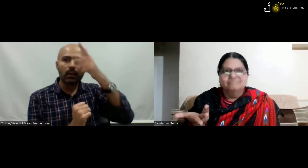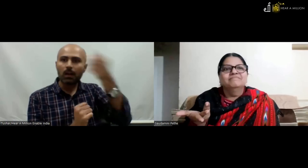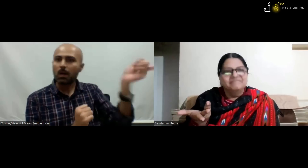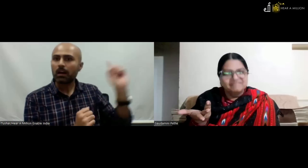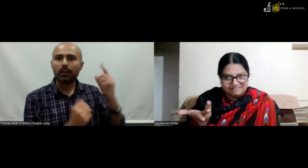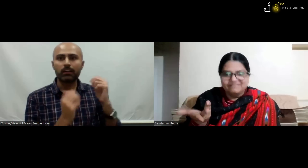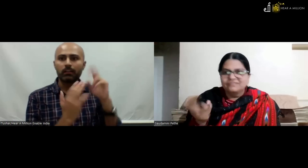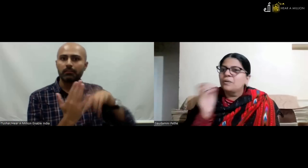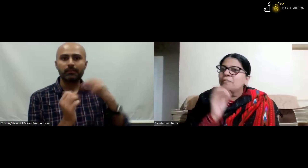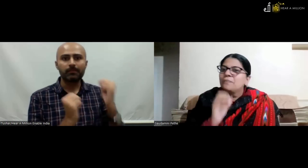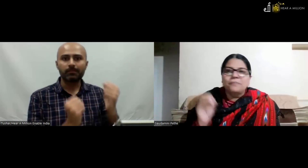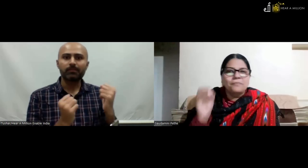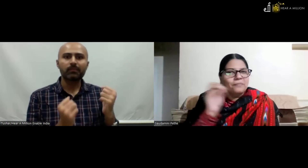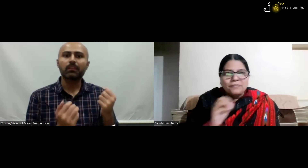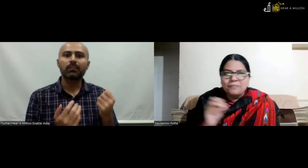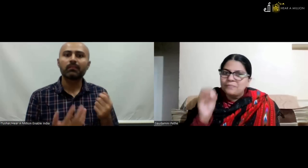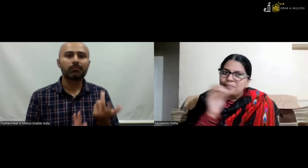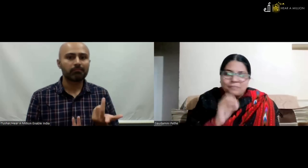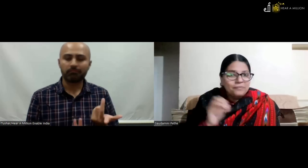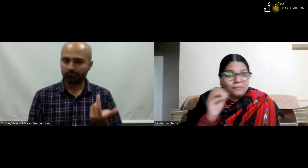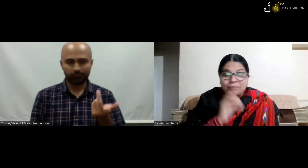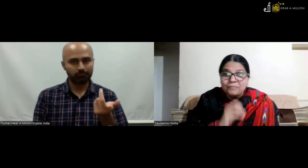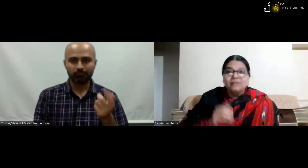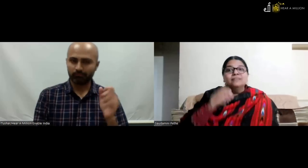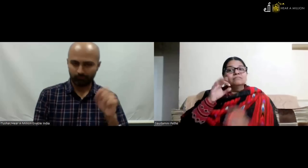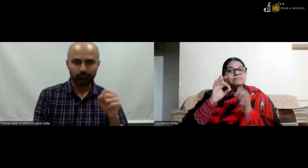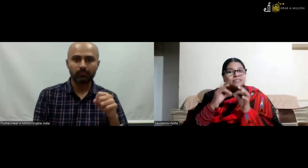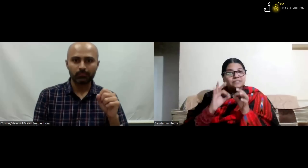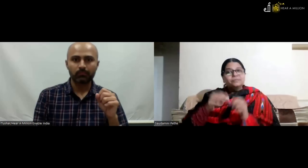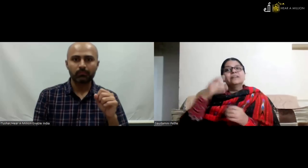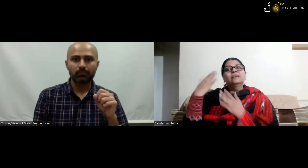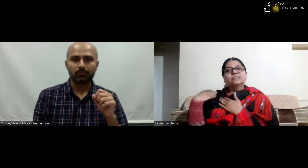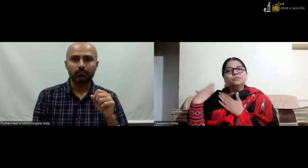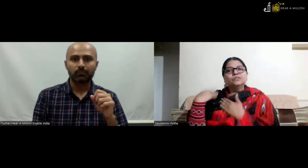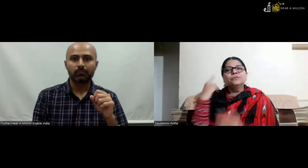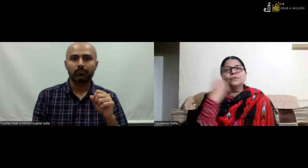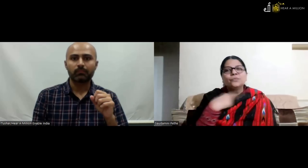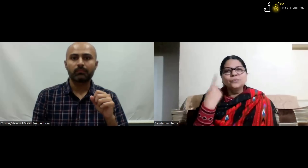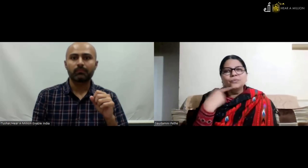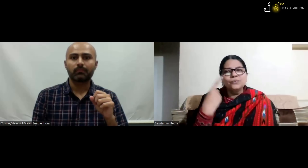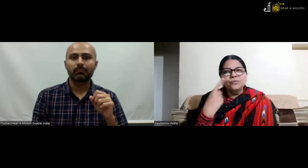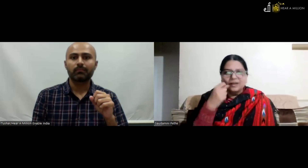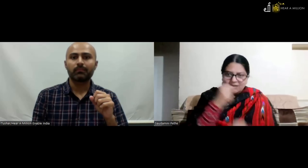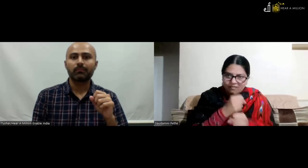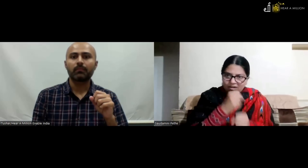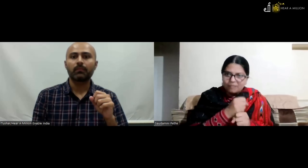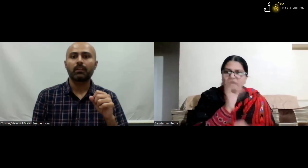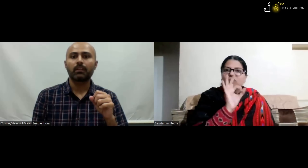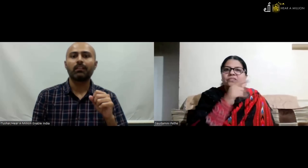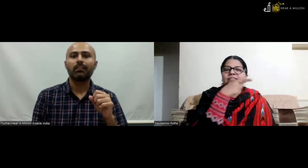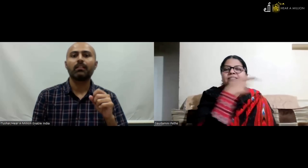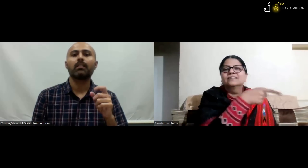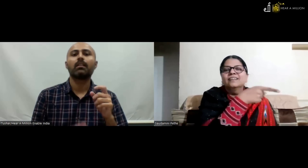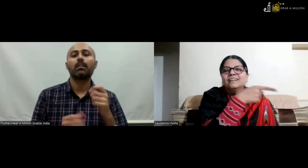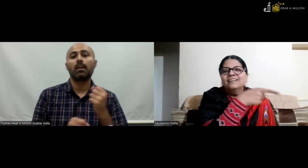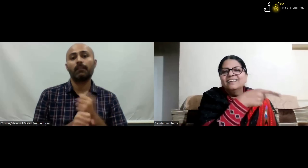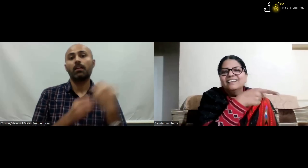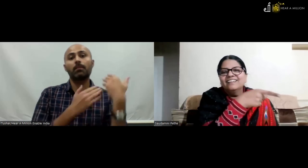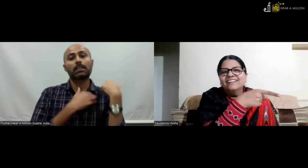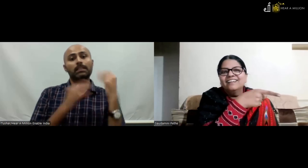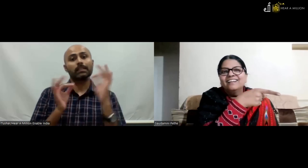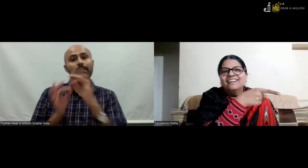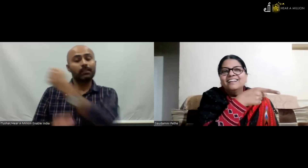so, but how deaf people can answer the questions? Because then again, they are not able to read. So